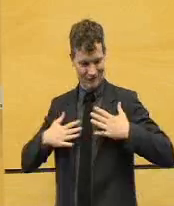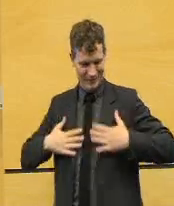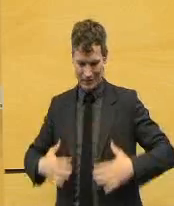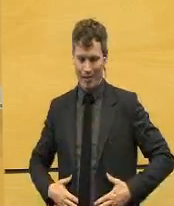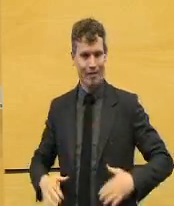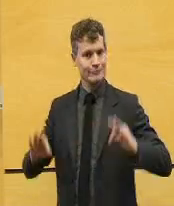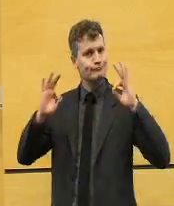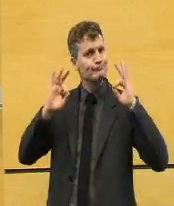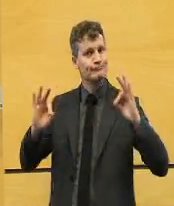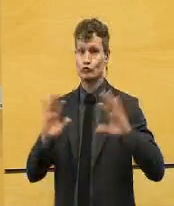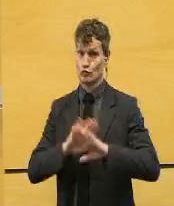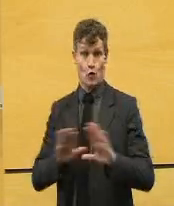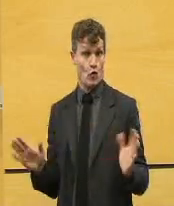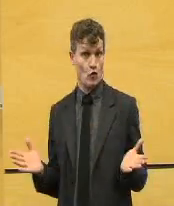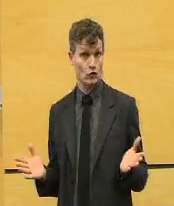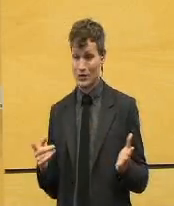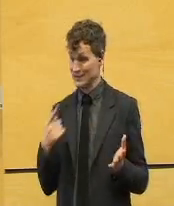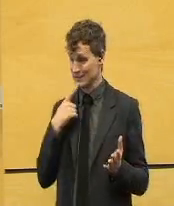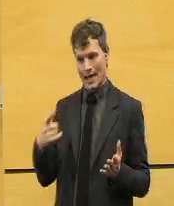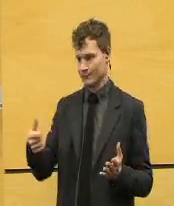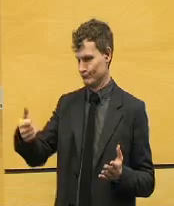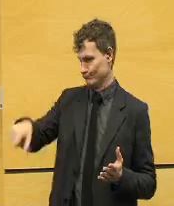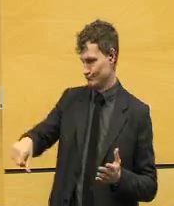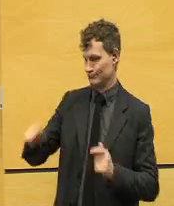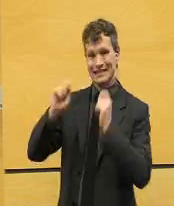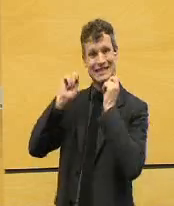condition. In accordance with the office